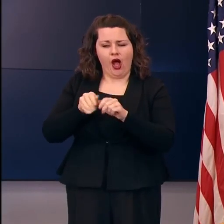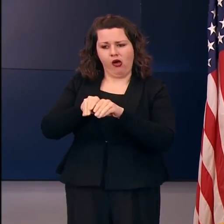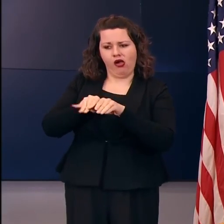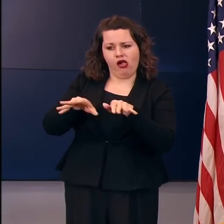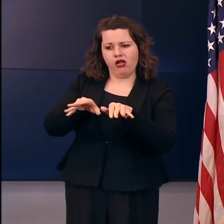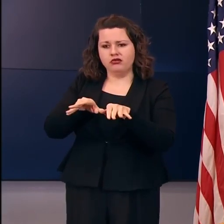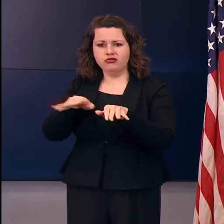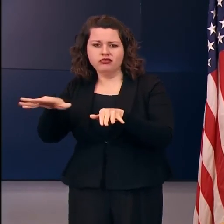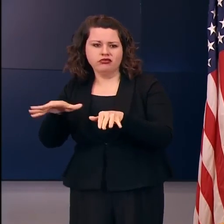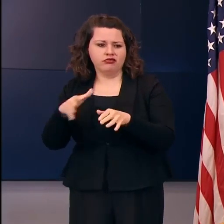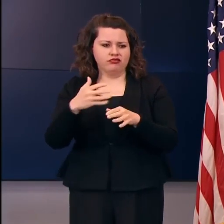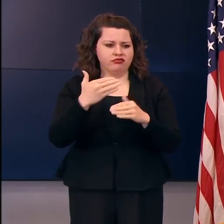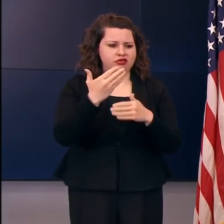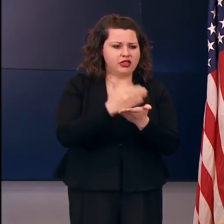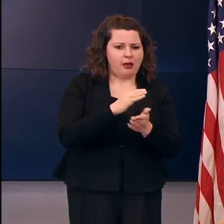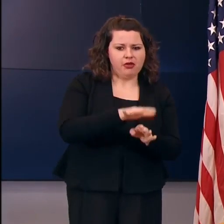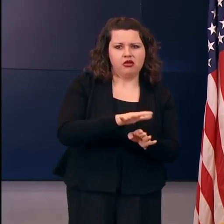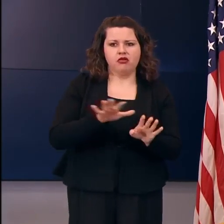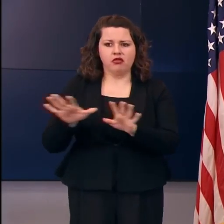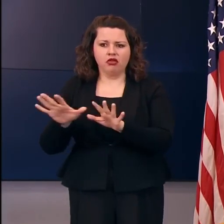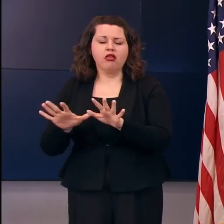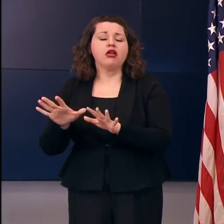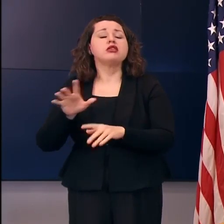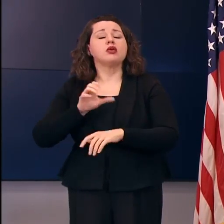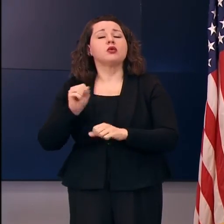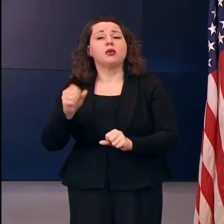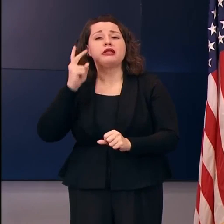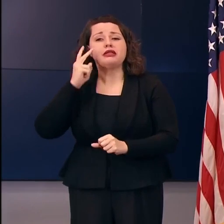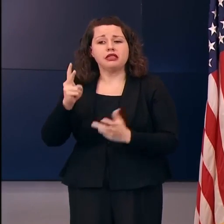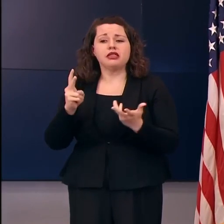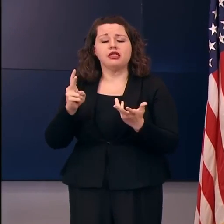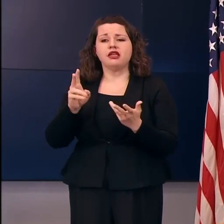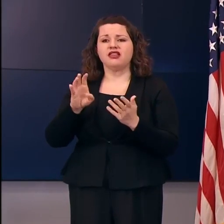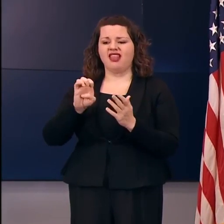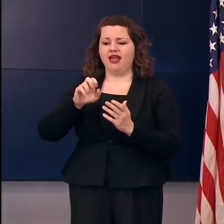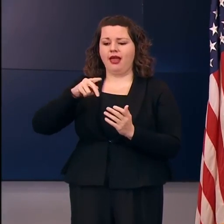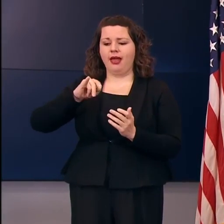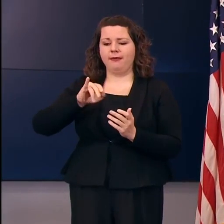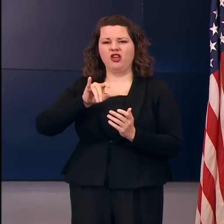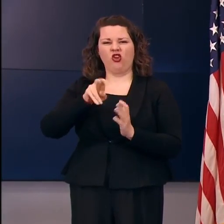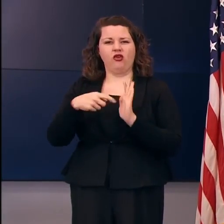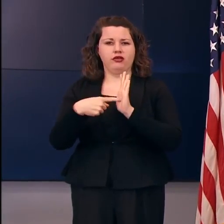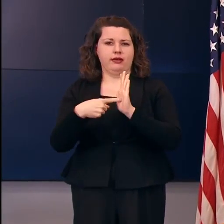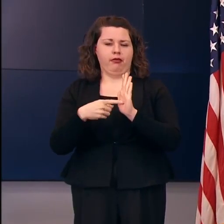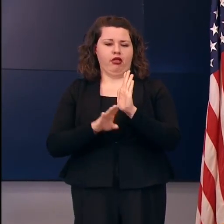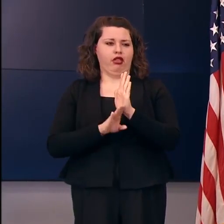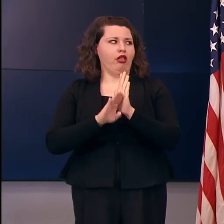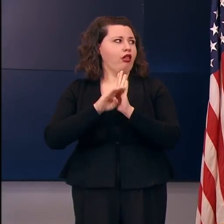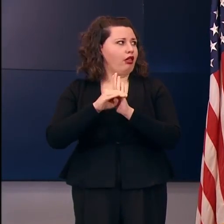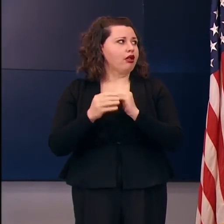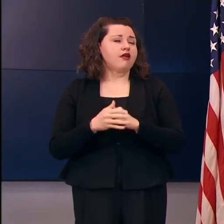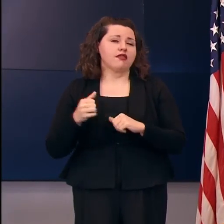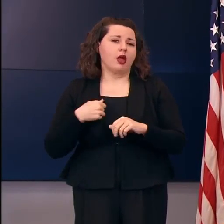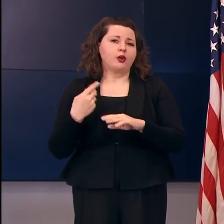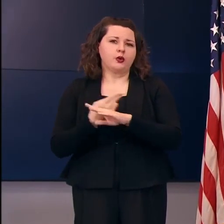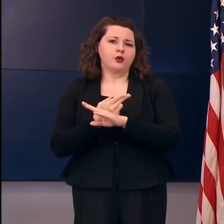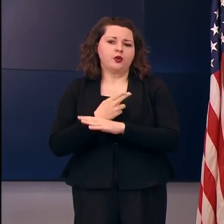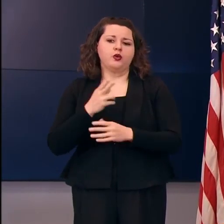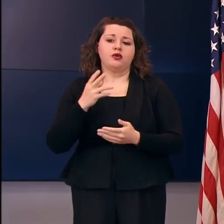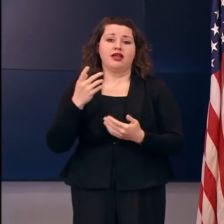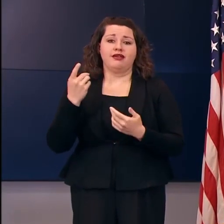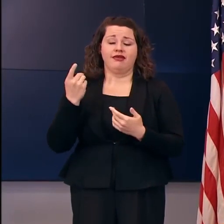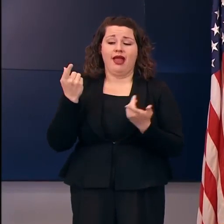population. So what you can see is an example of an epi curve, and this is using the date of illness onset